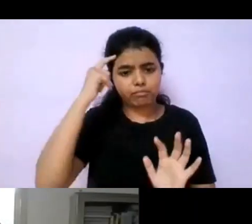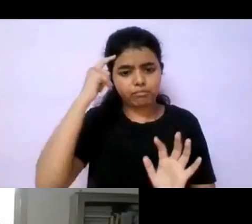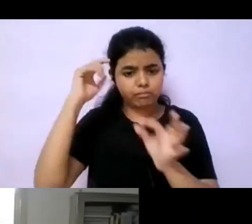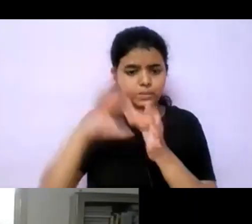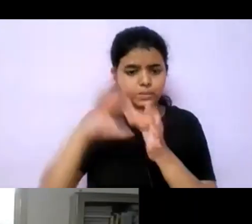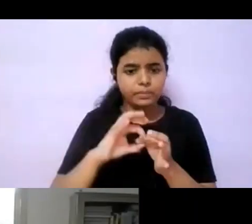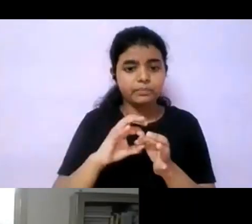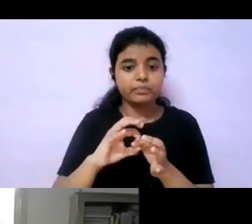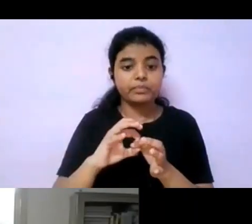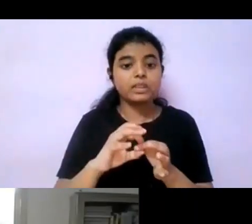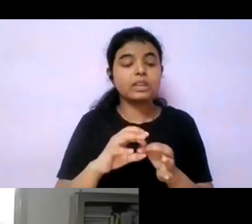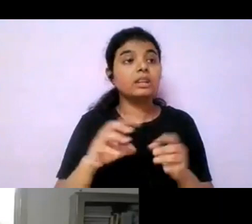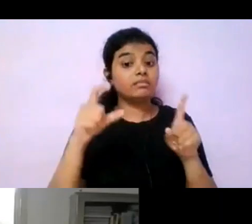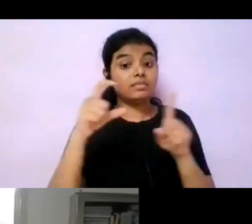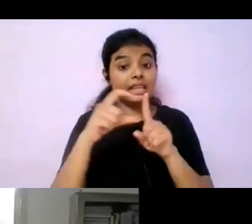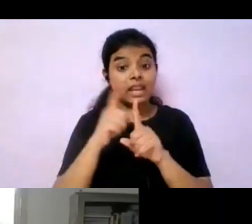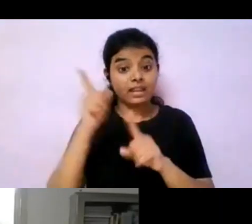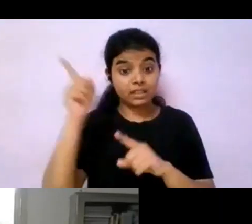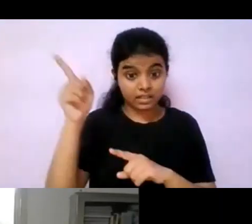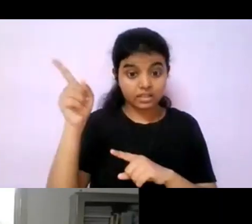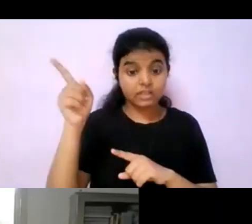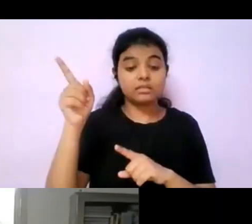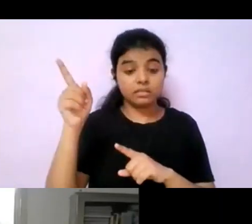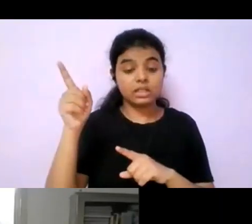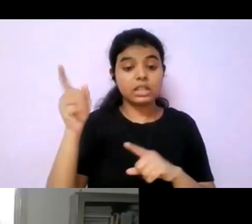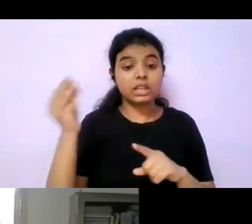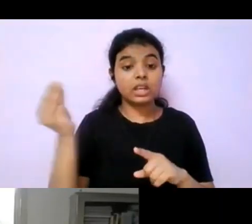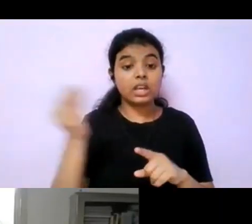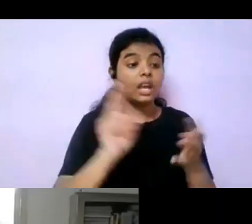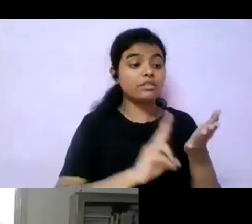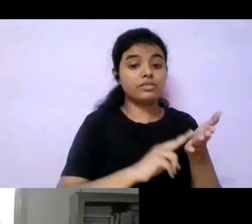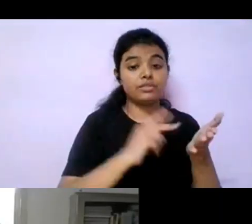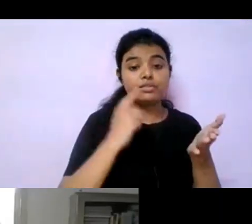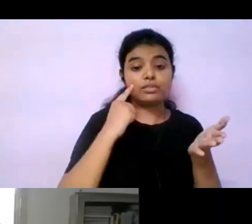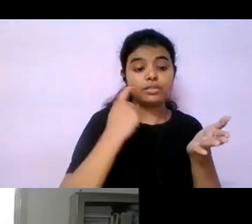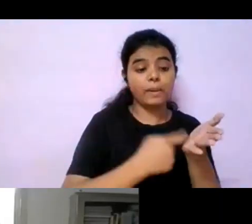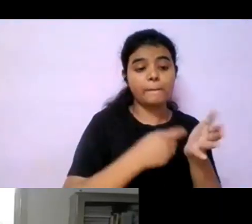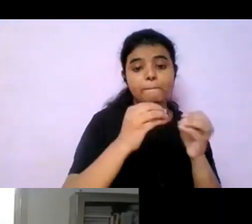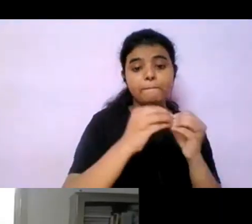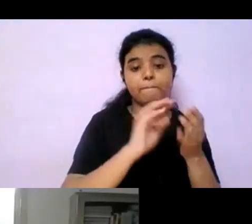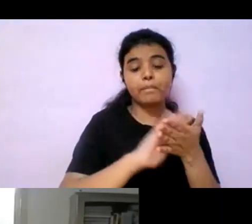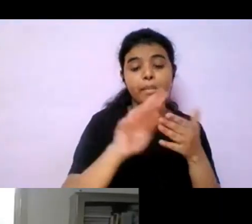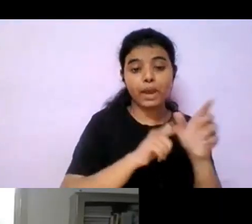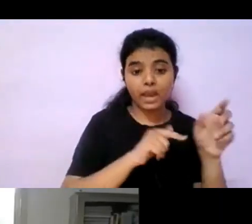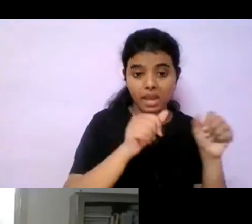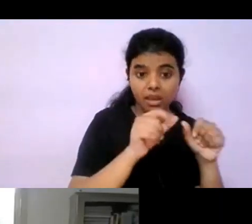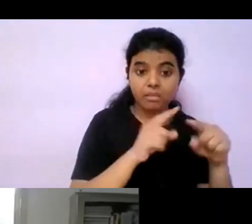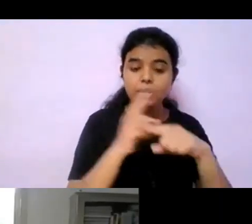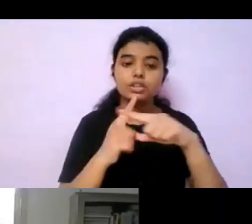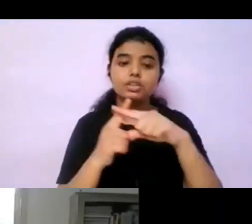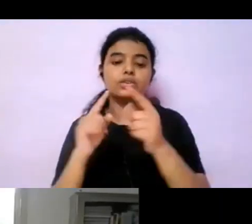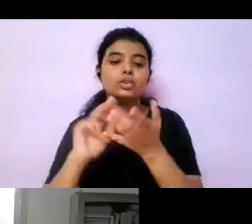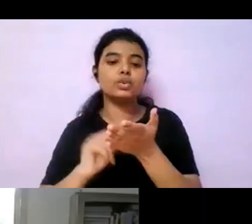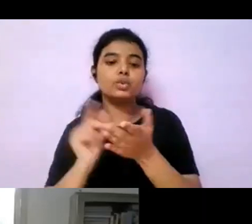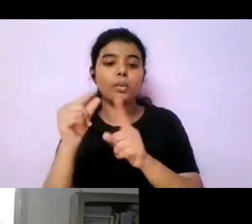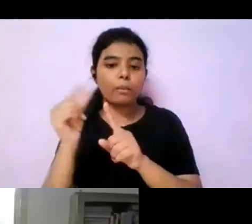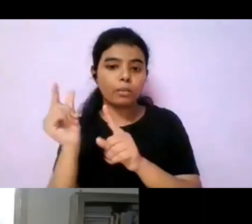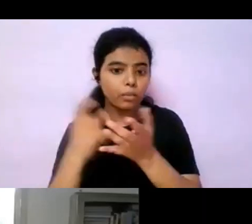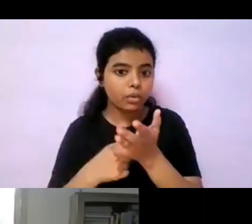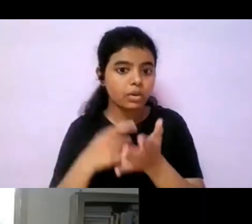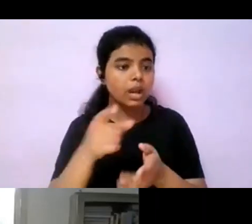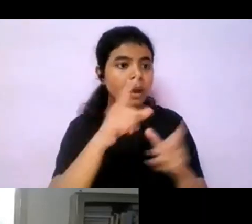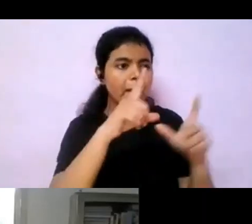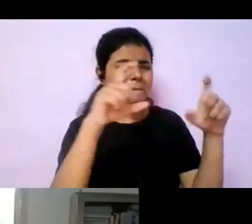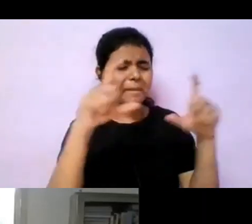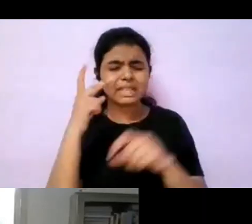rapes that took place in Delhi. One that was about Nirbhaya and the other one is about Nupur. Okay, so when she happens to see the images